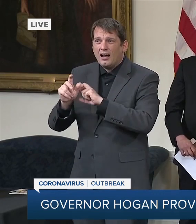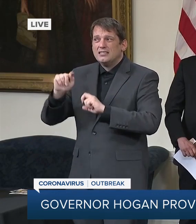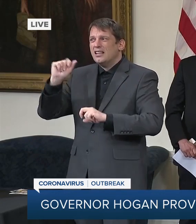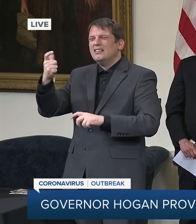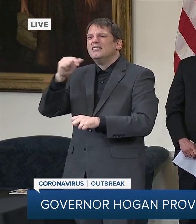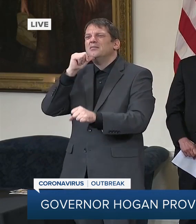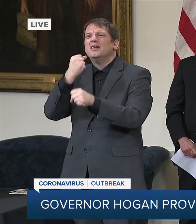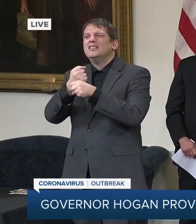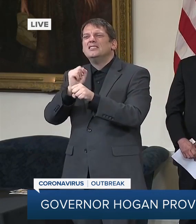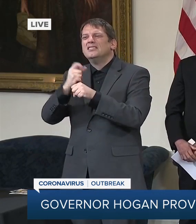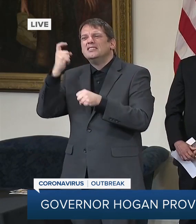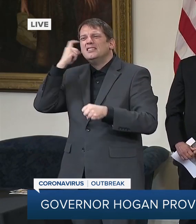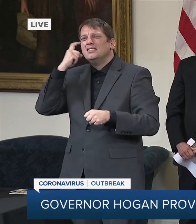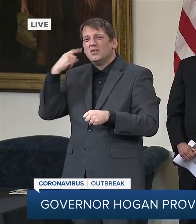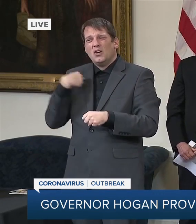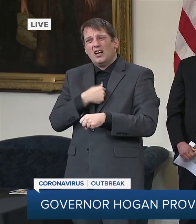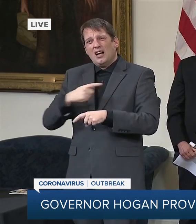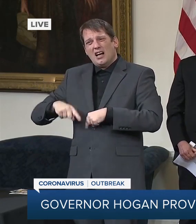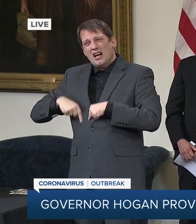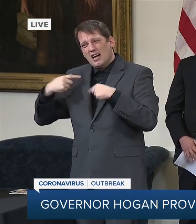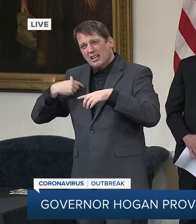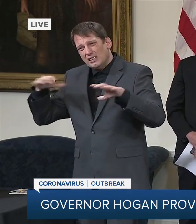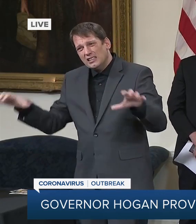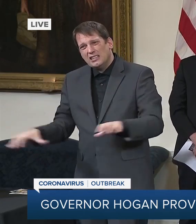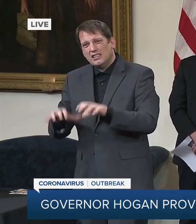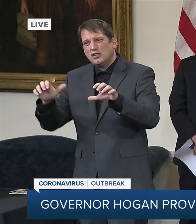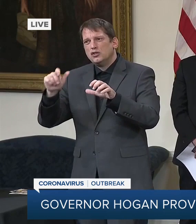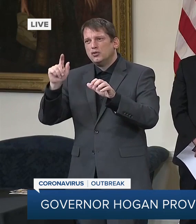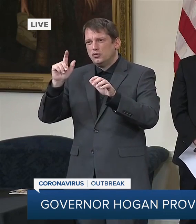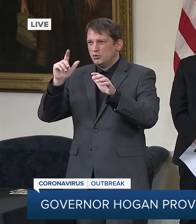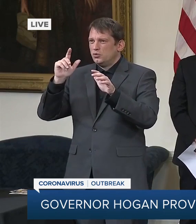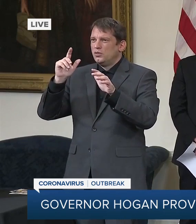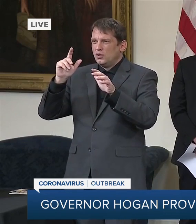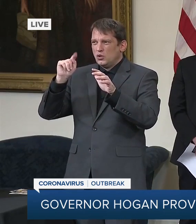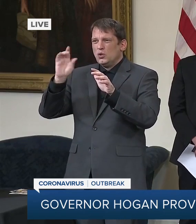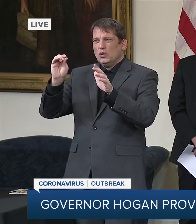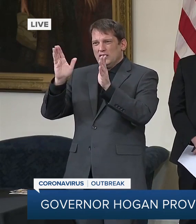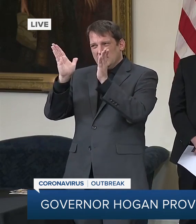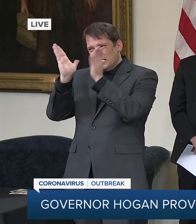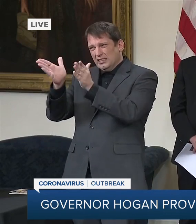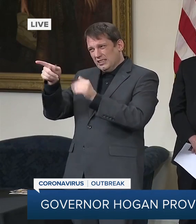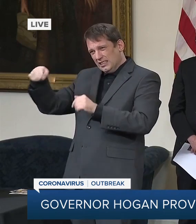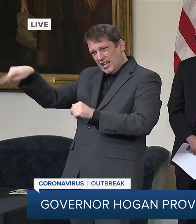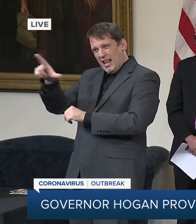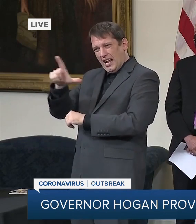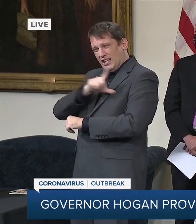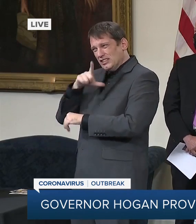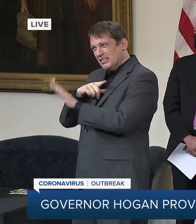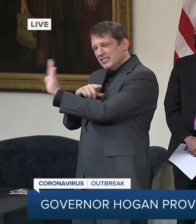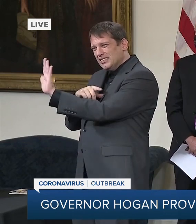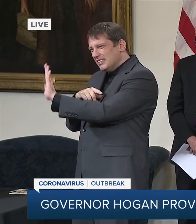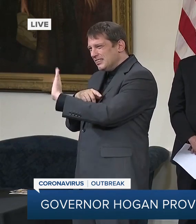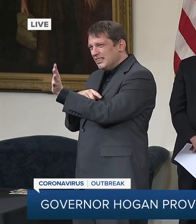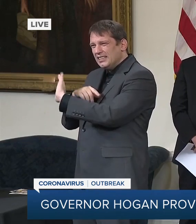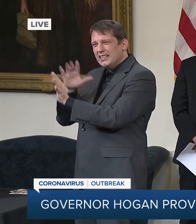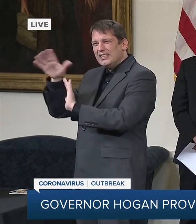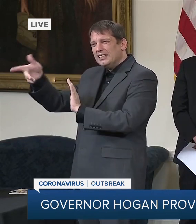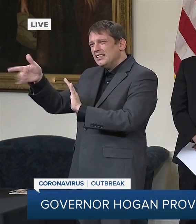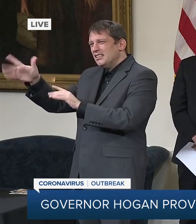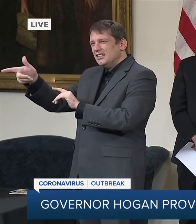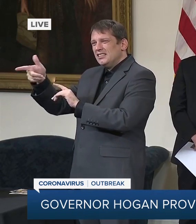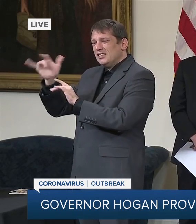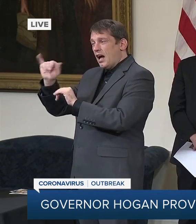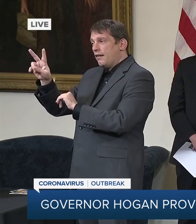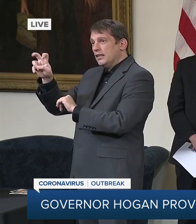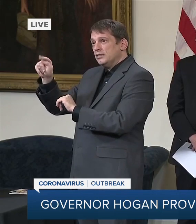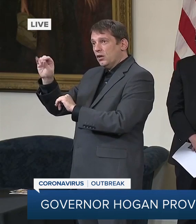doing everything we can to convince our friends in the legislature that they should not override the veto and that they should not impose a new tax in the